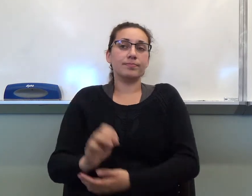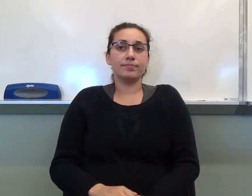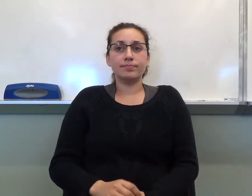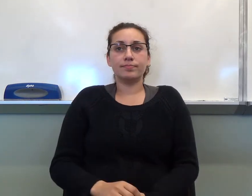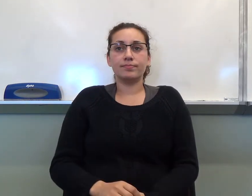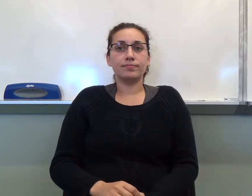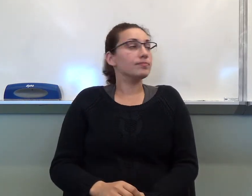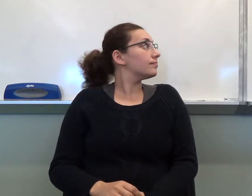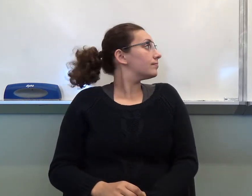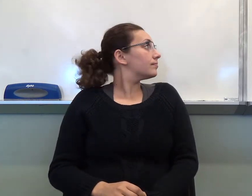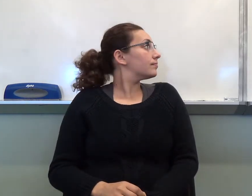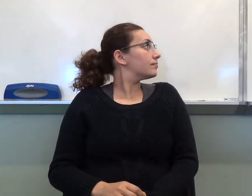And this, of course, is length.